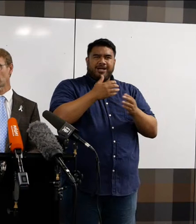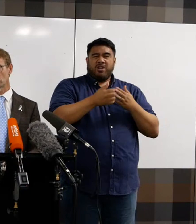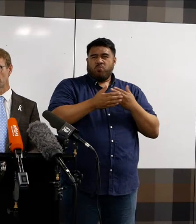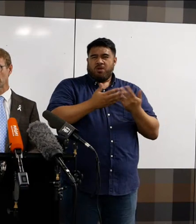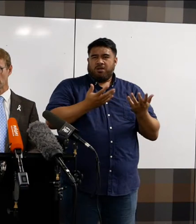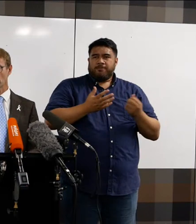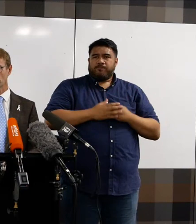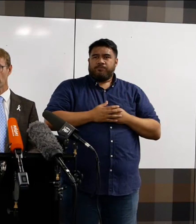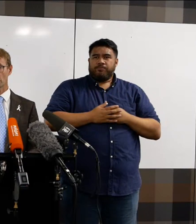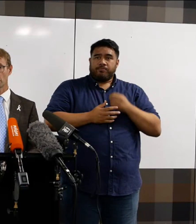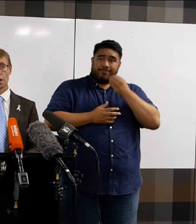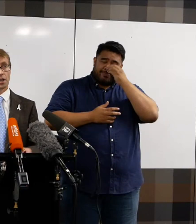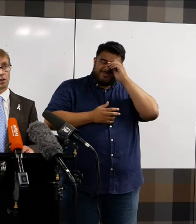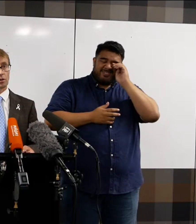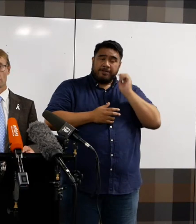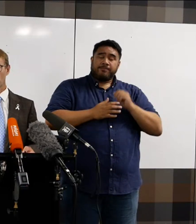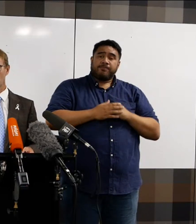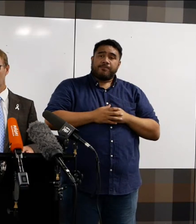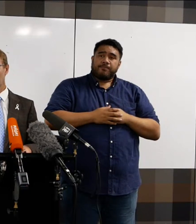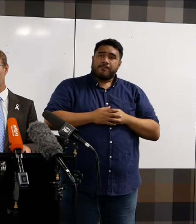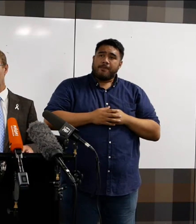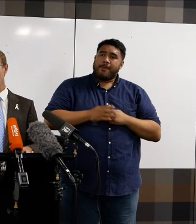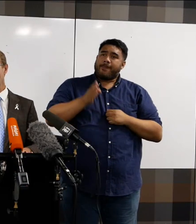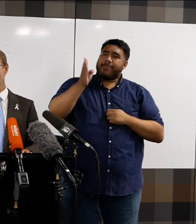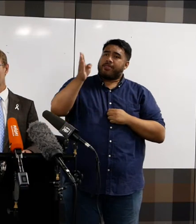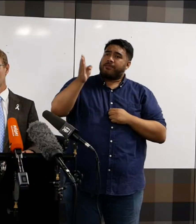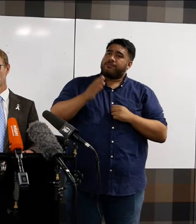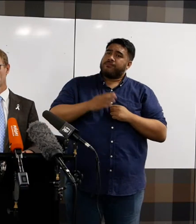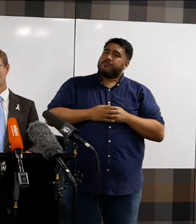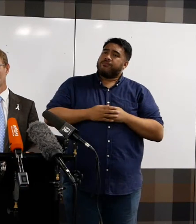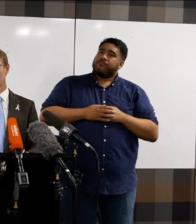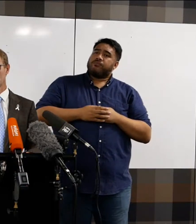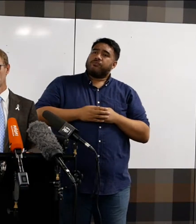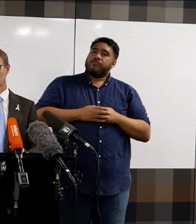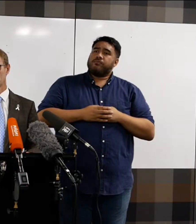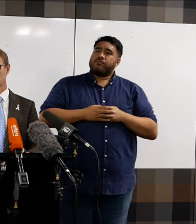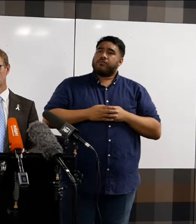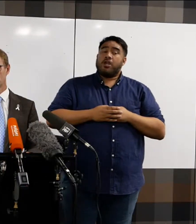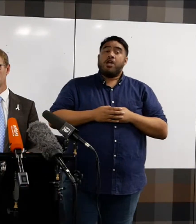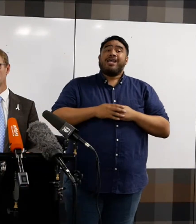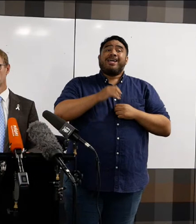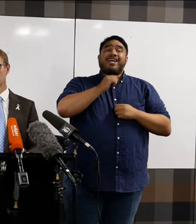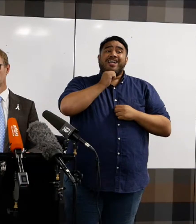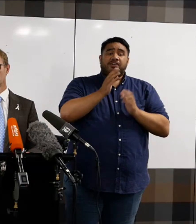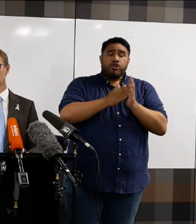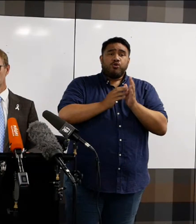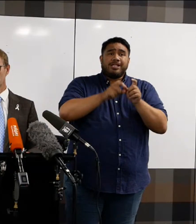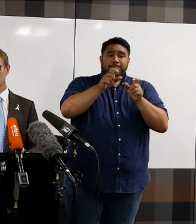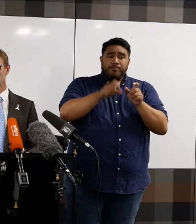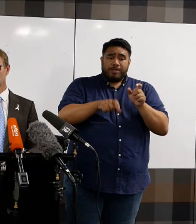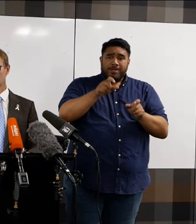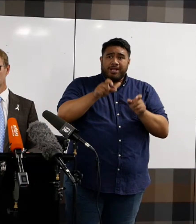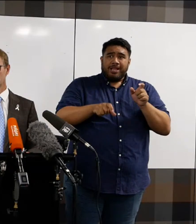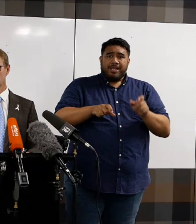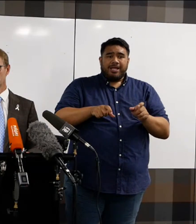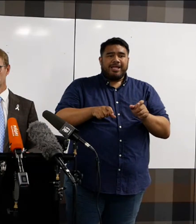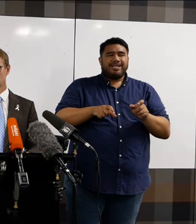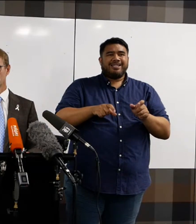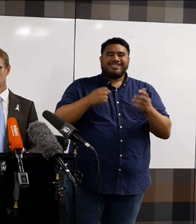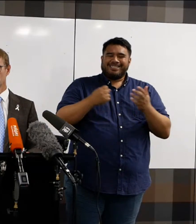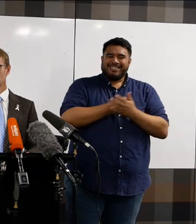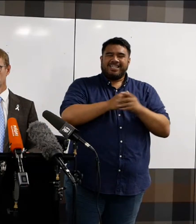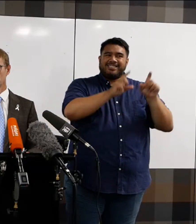they have someone who's been ill on a flight. Just all New Zealanders who remain in mainland China but can't reach the Wuhan flight